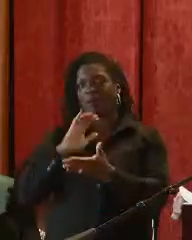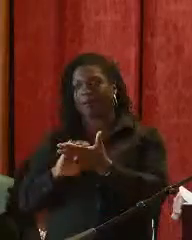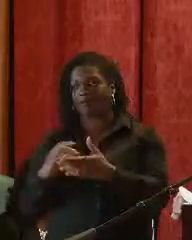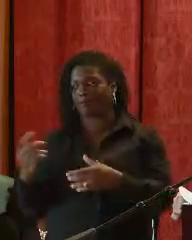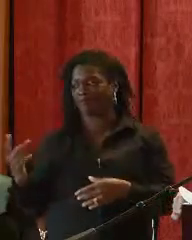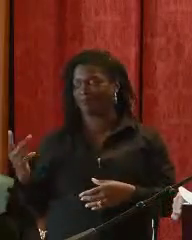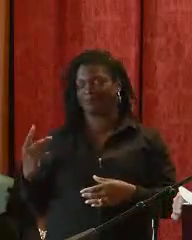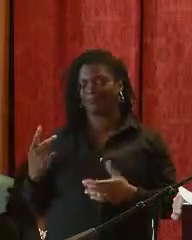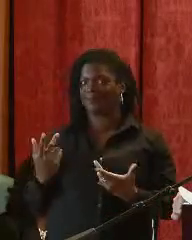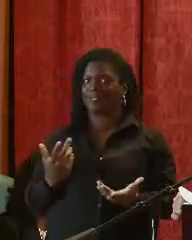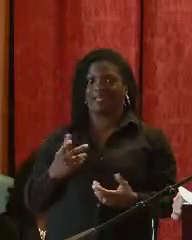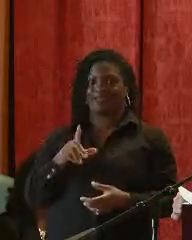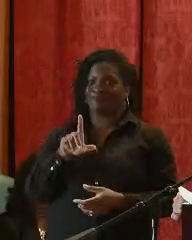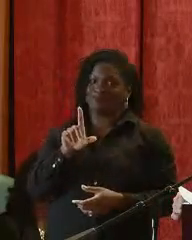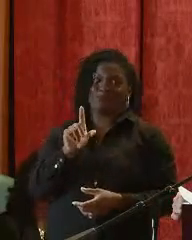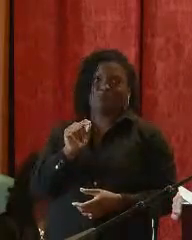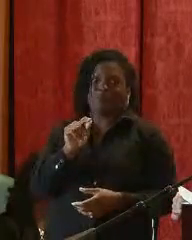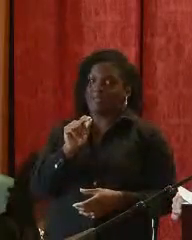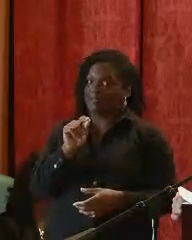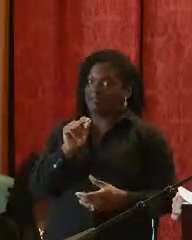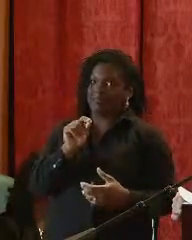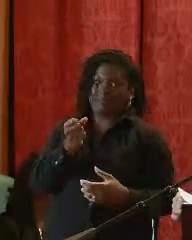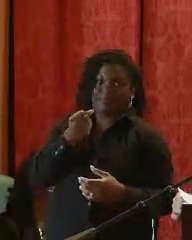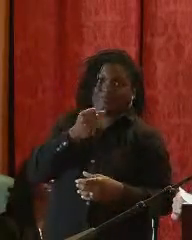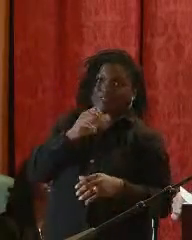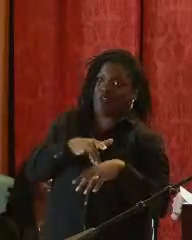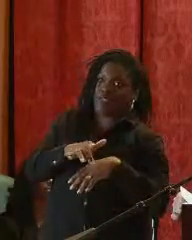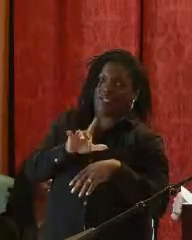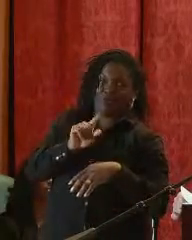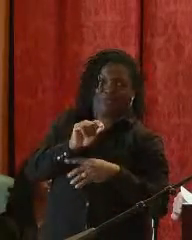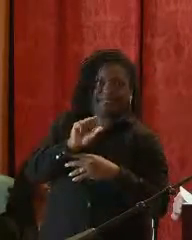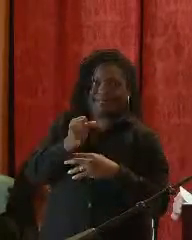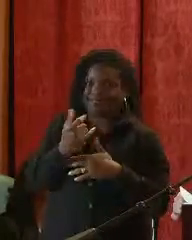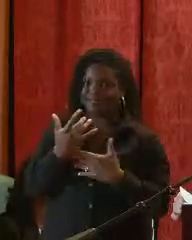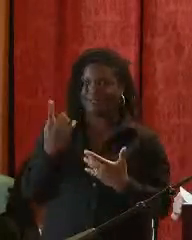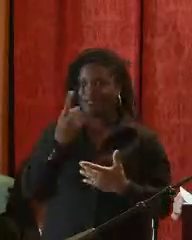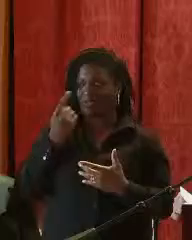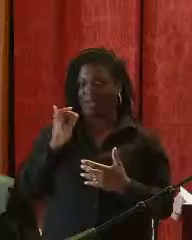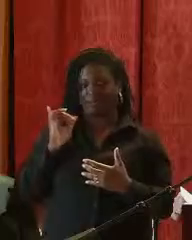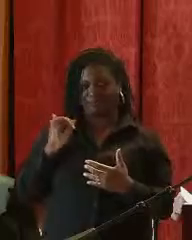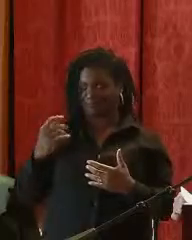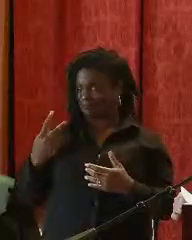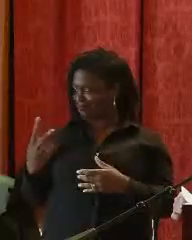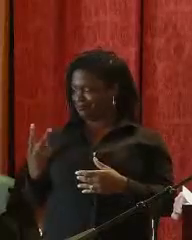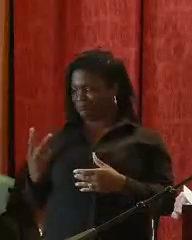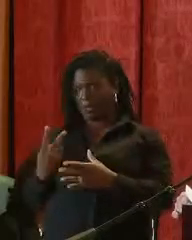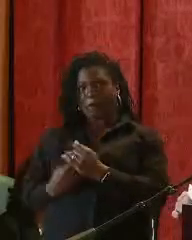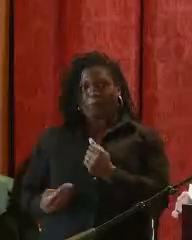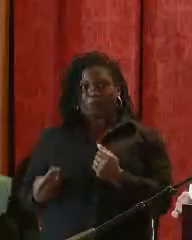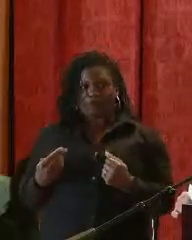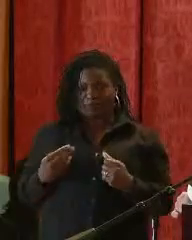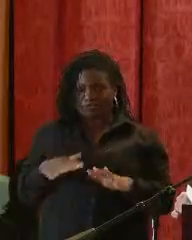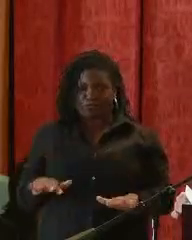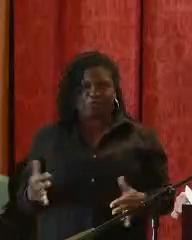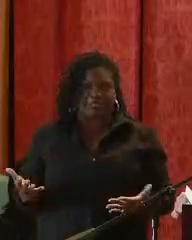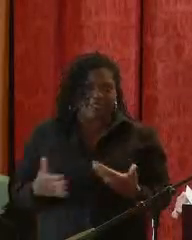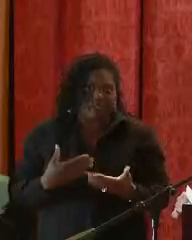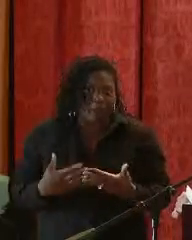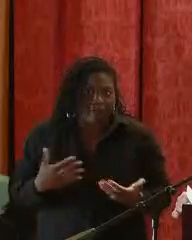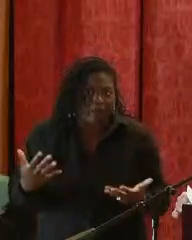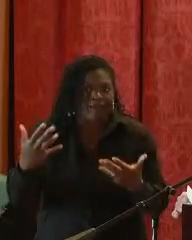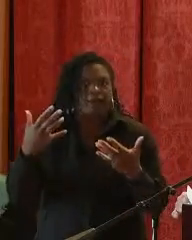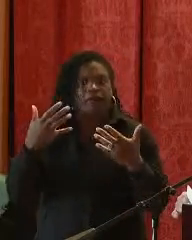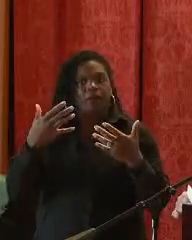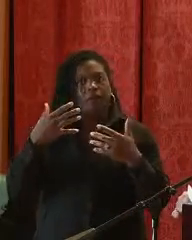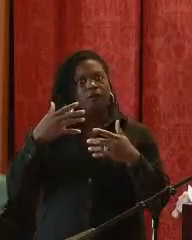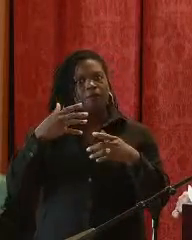20s. And that made me reflect on where I was in life and what I wanted to accomplish out of life. And because of that reflection, I